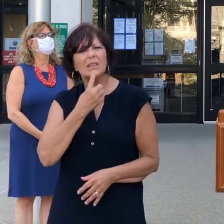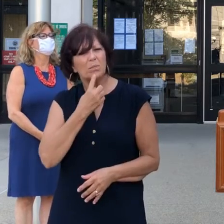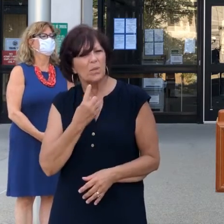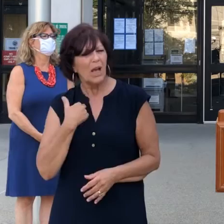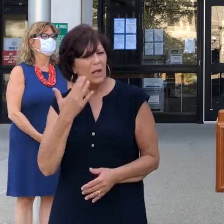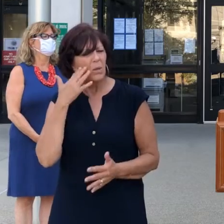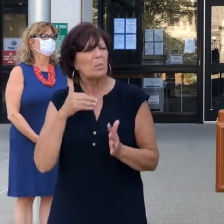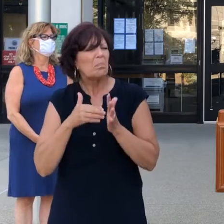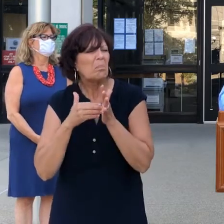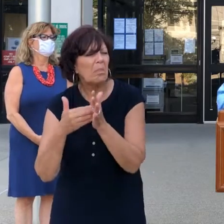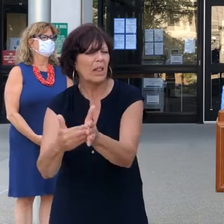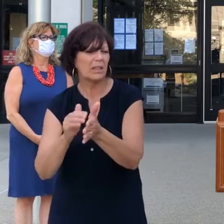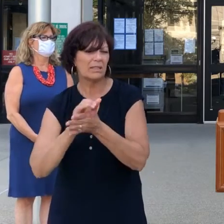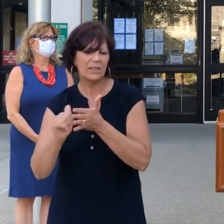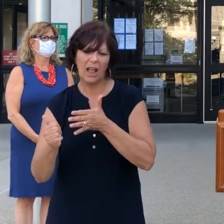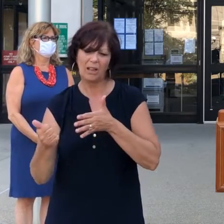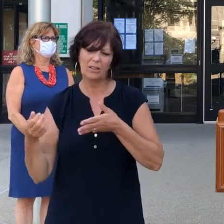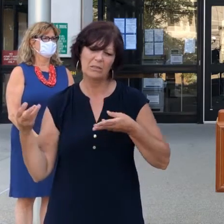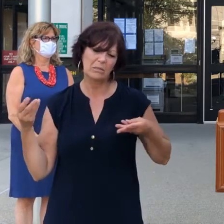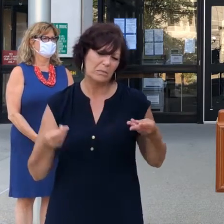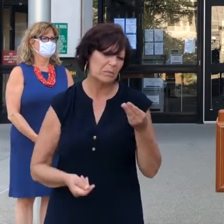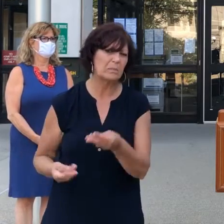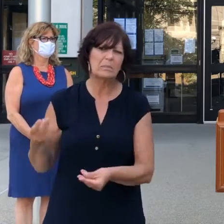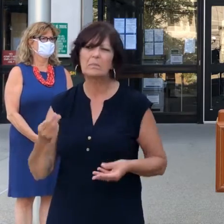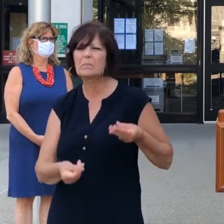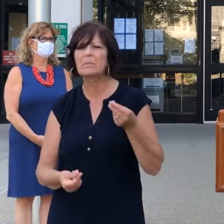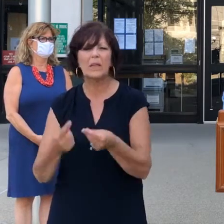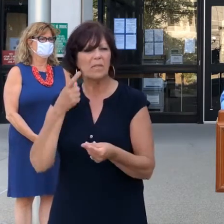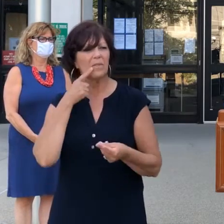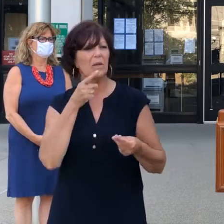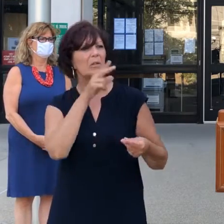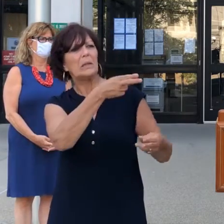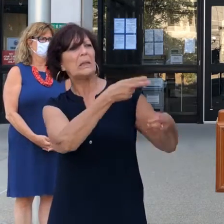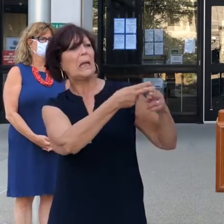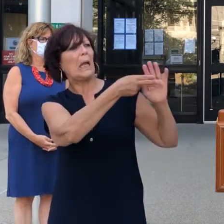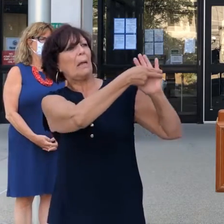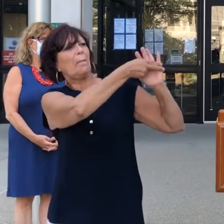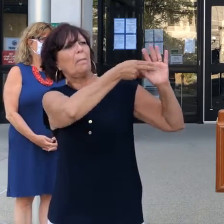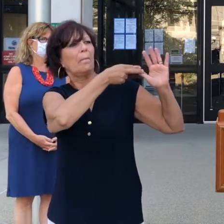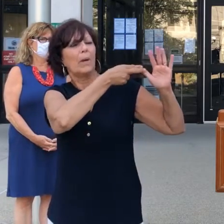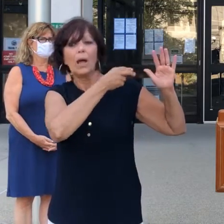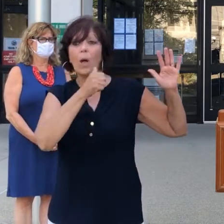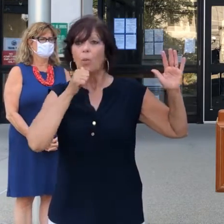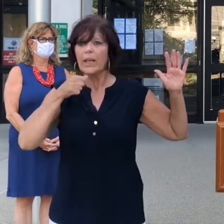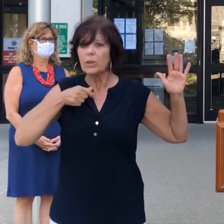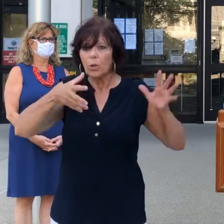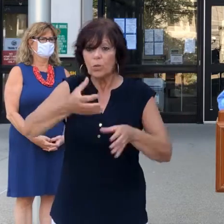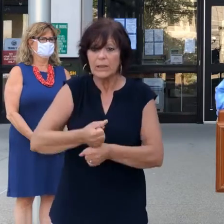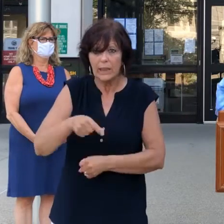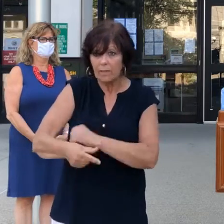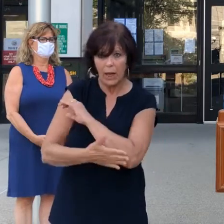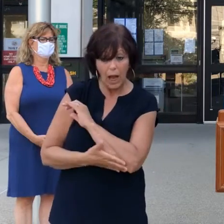millions of dollars are being paid annually with regards to the naming rights, not going to Erie County. We don't get a penny.